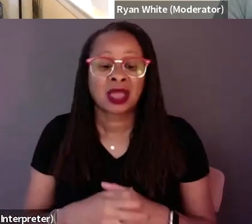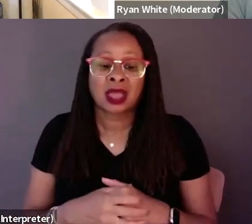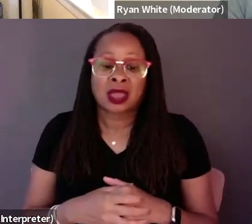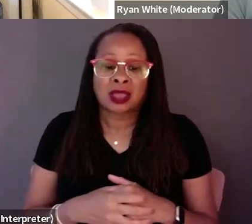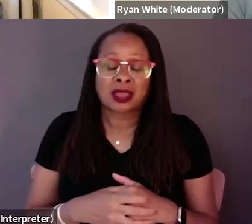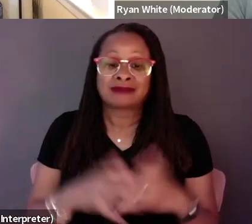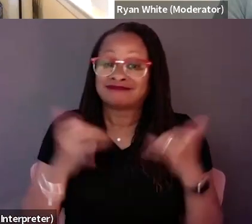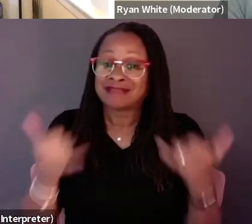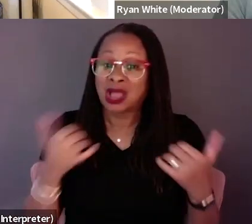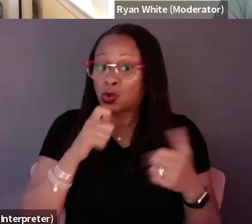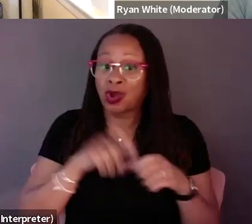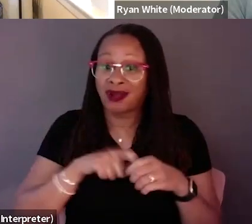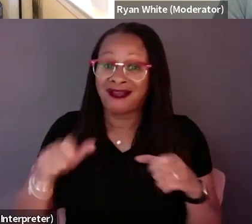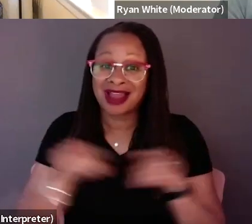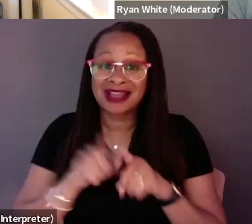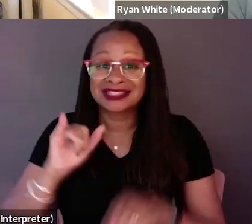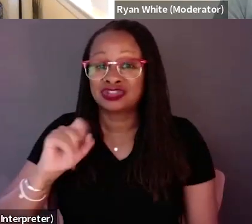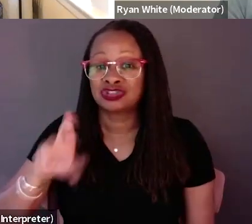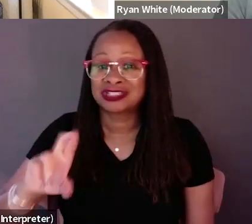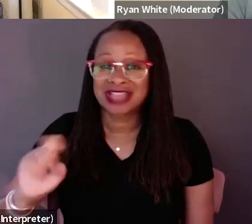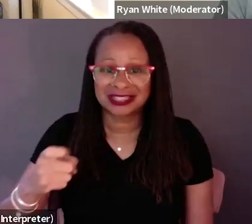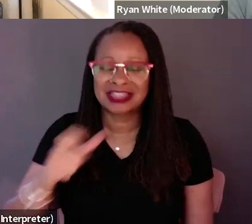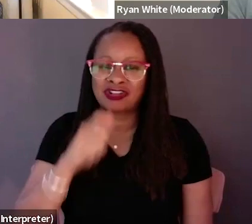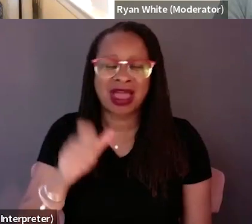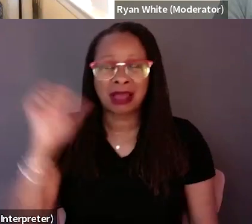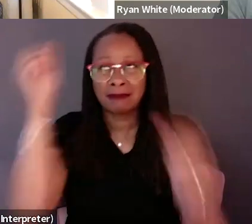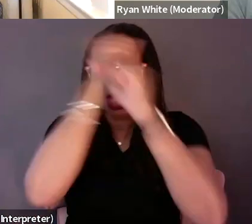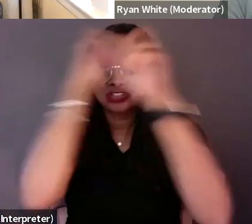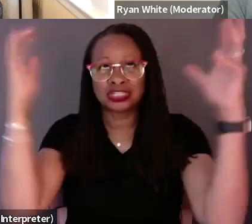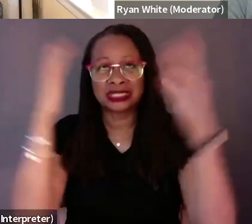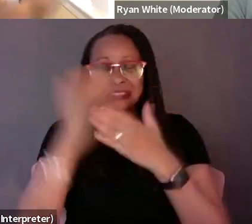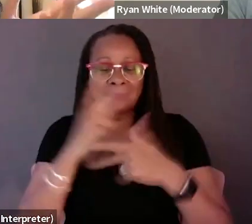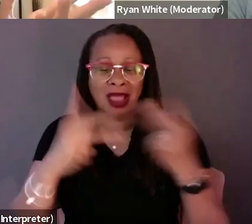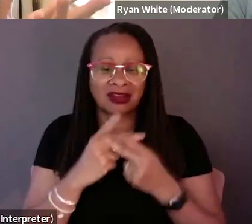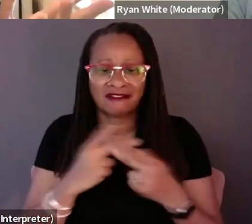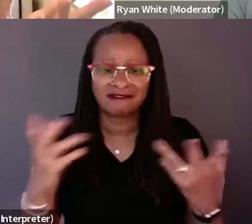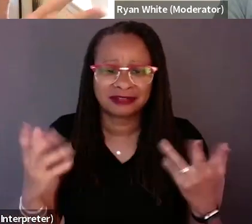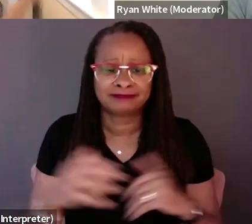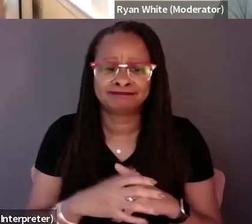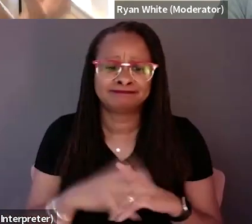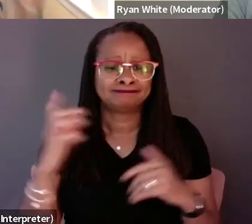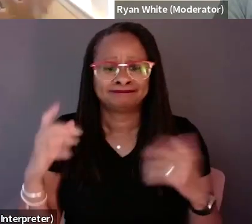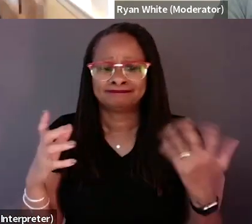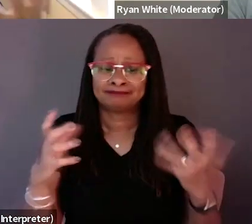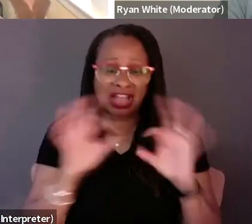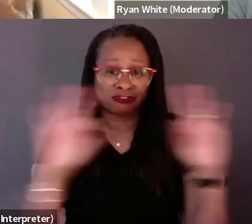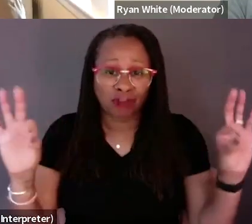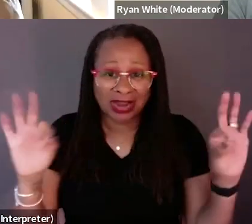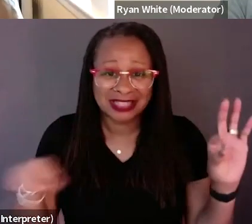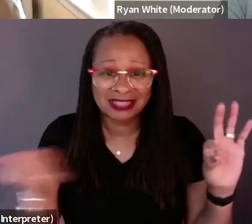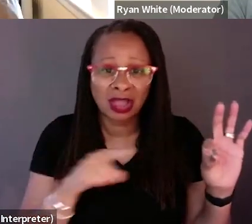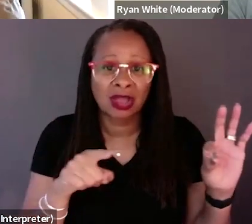aren't out as intersex, like they're intersex, that they're not picturing some kind of you know, a phrase that they